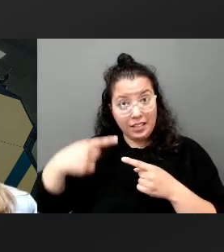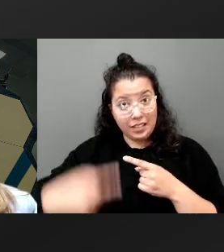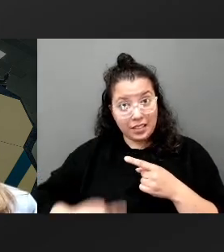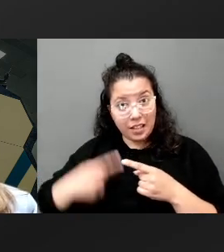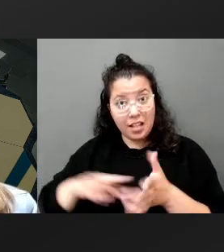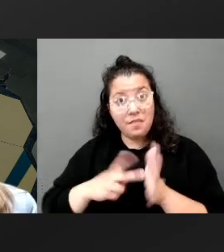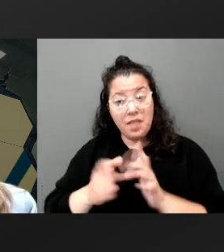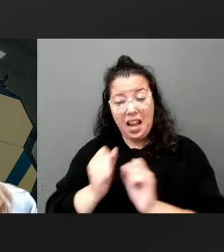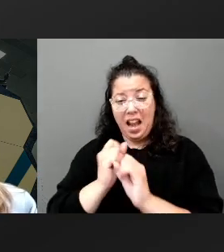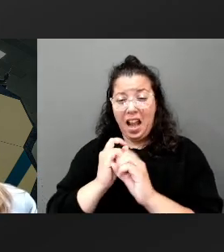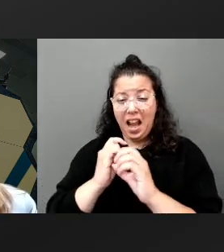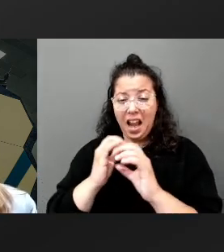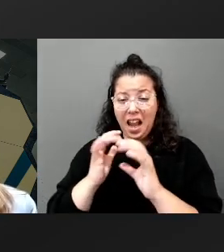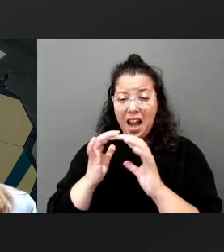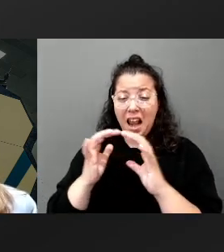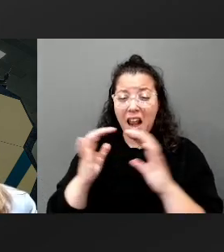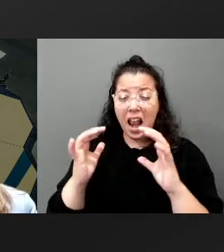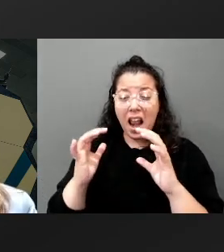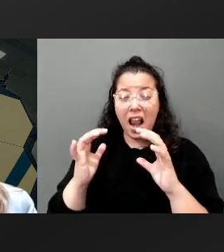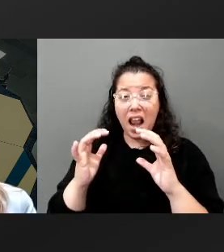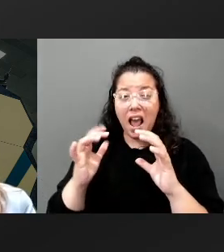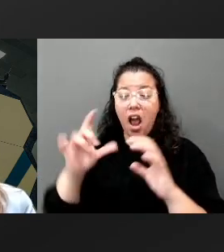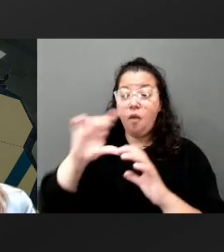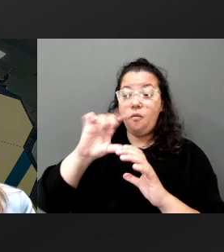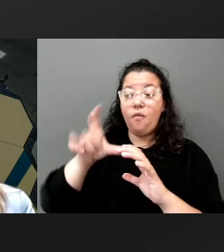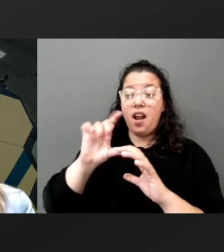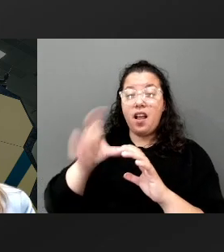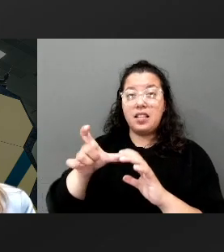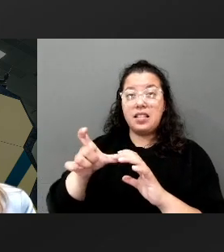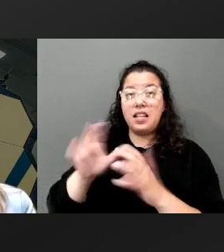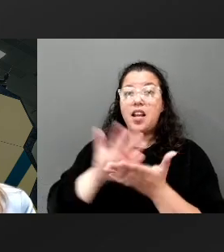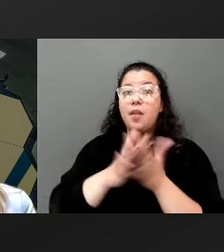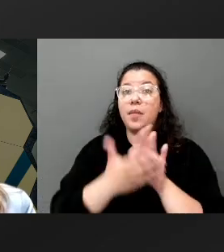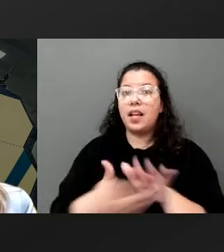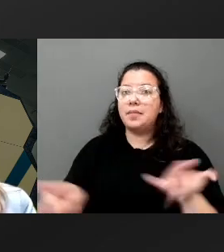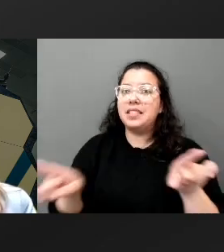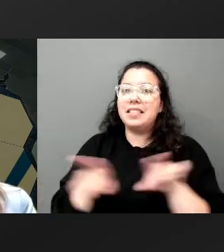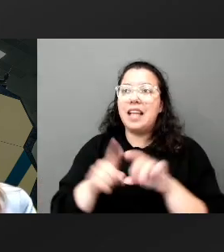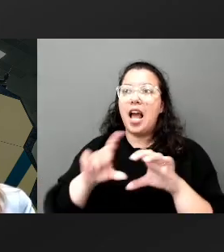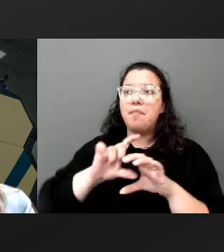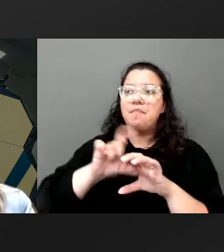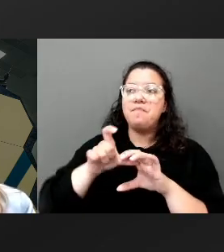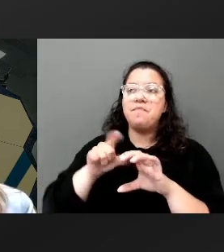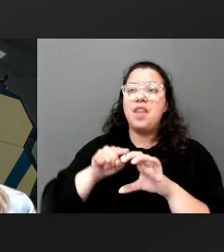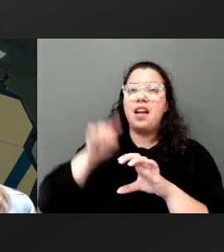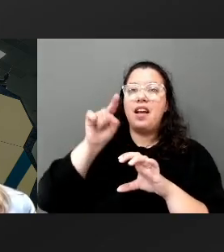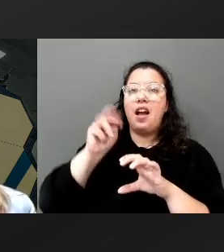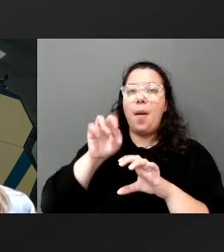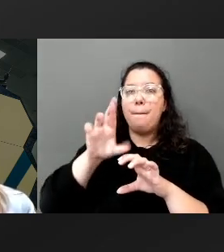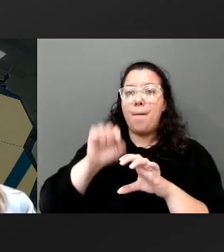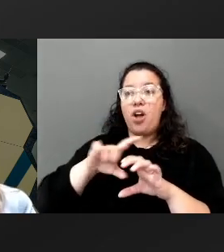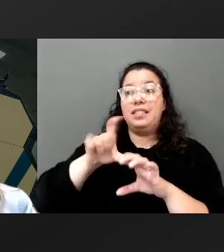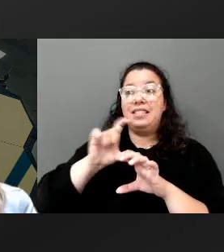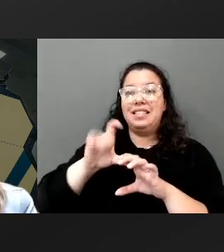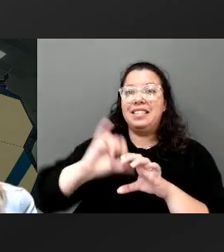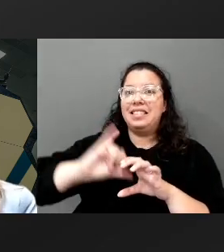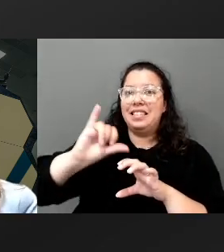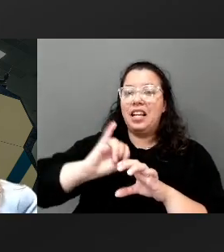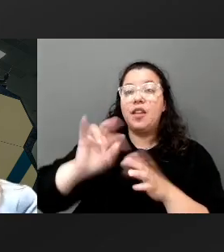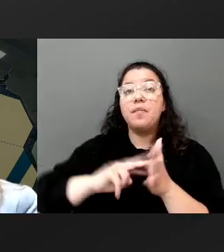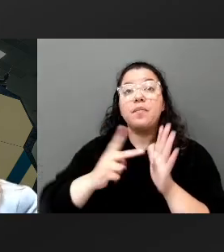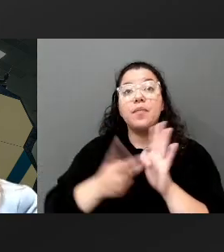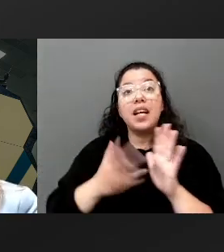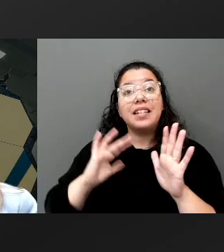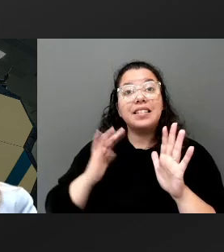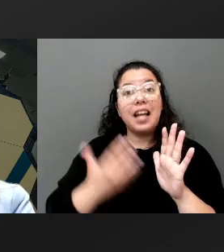distance to Mars. So it's going to swallow all of our terrestrial planets well beyond it